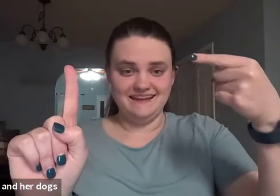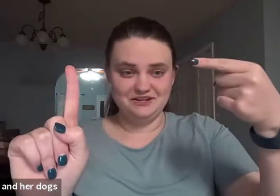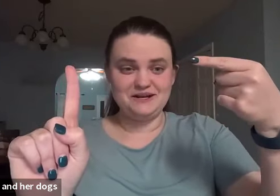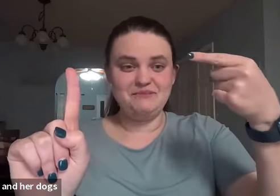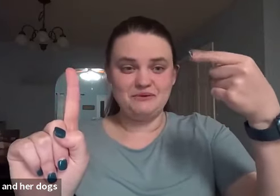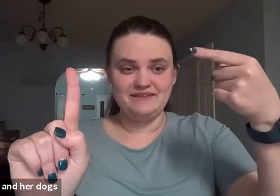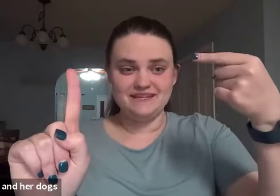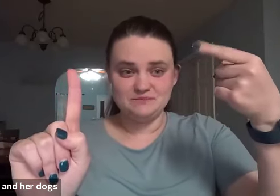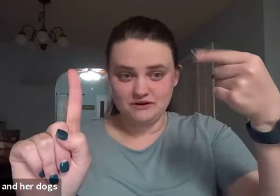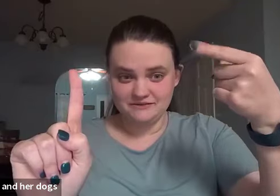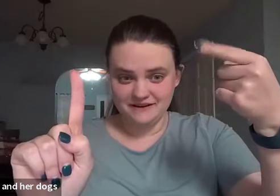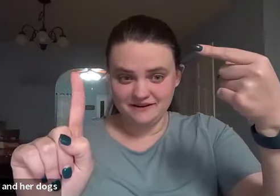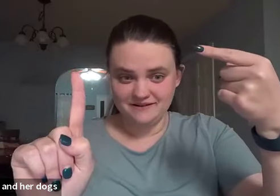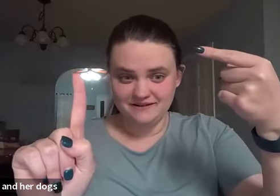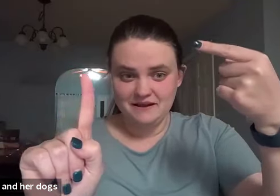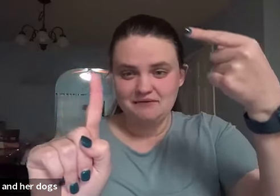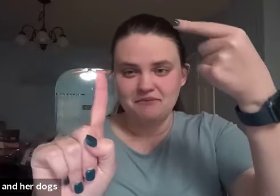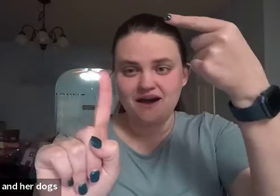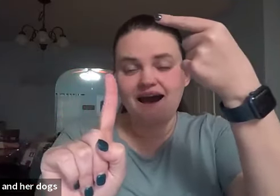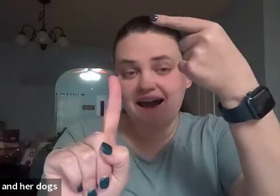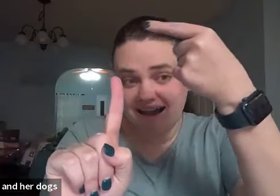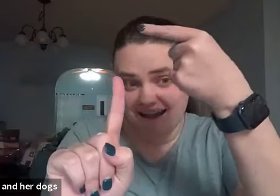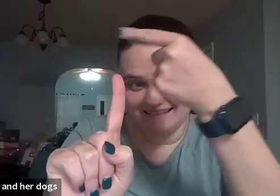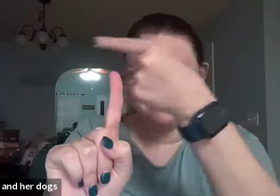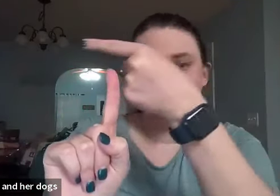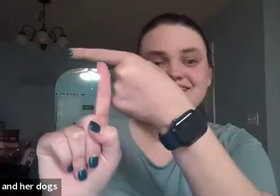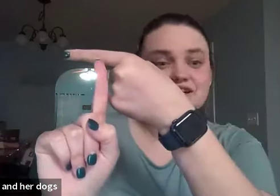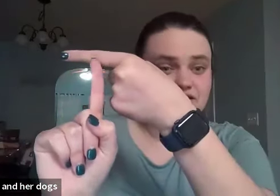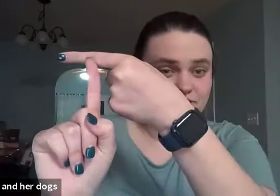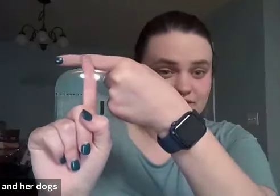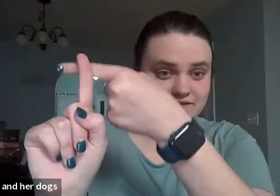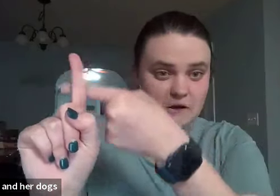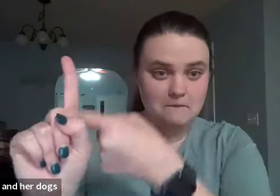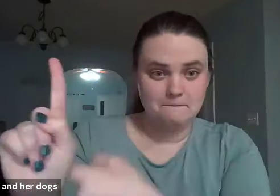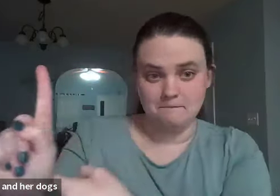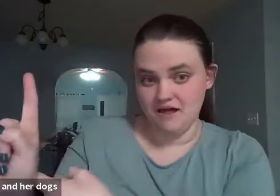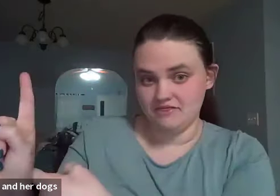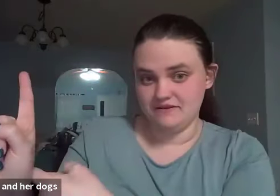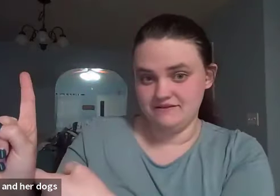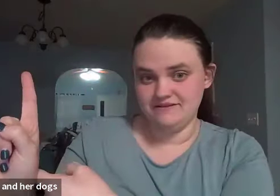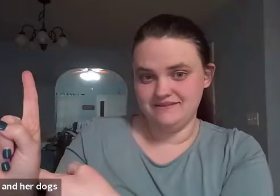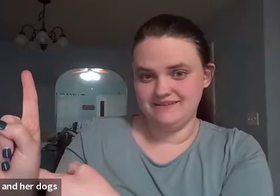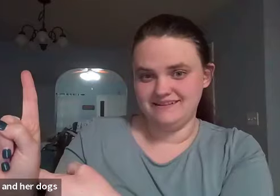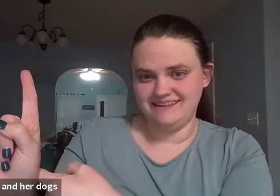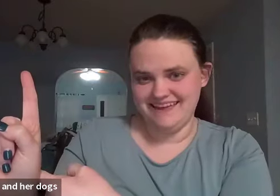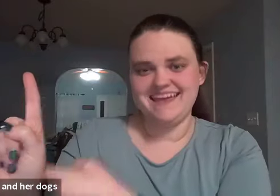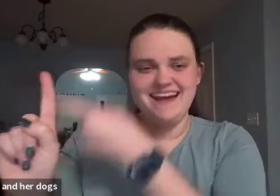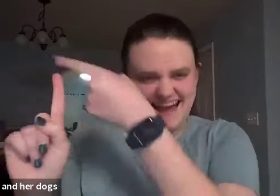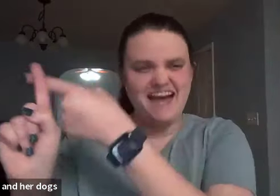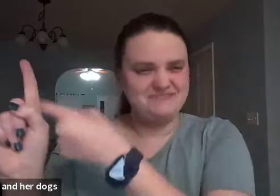And you're going to bring this pointer finger behind your other pointer finger. Month. Yeah, I have